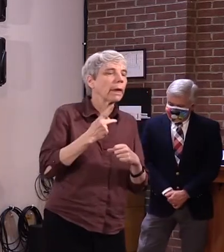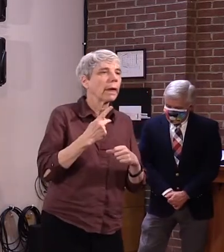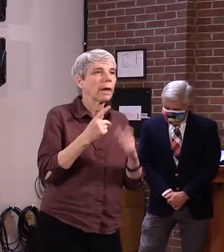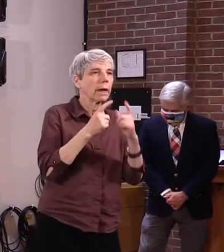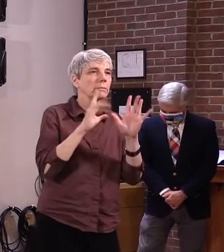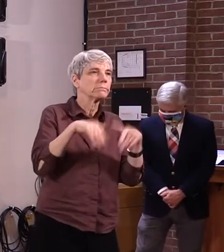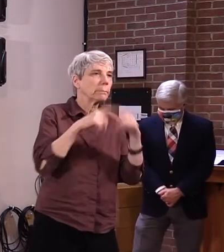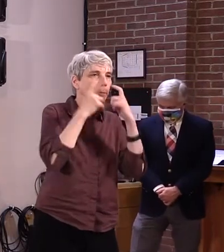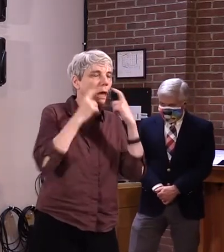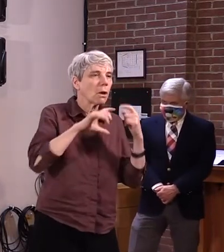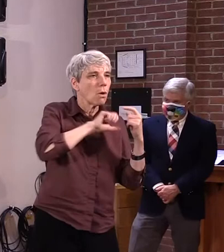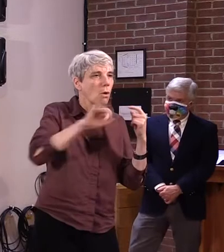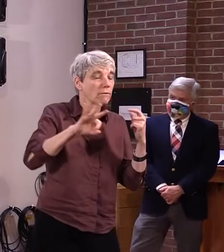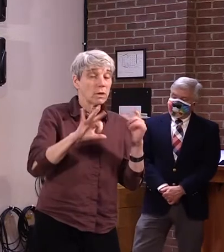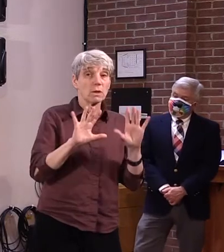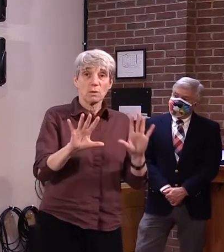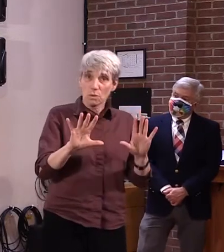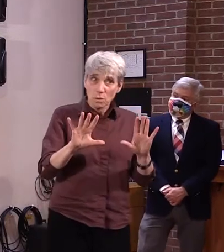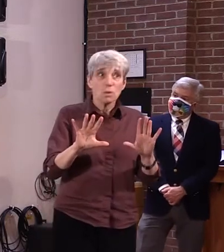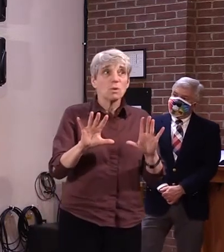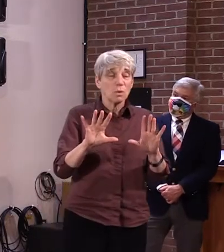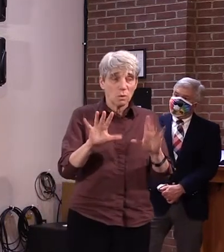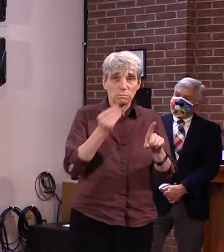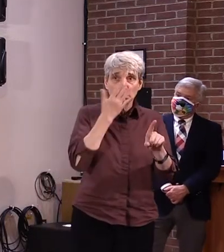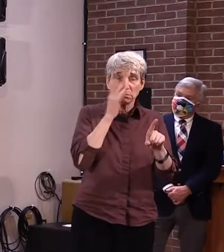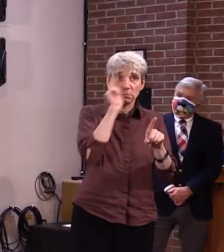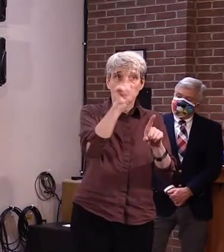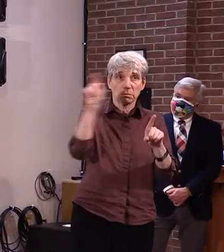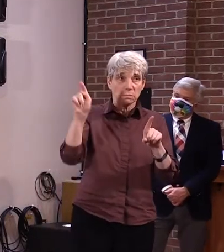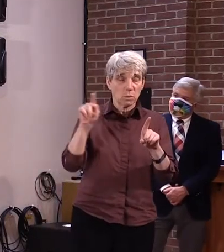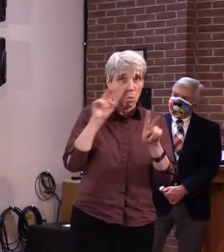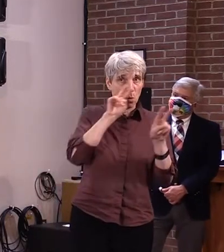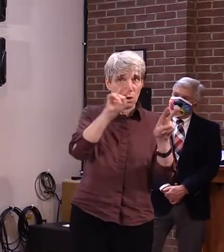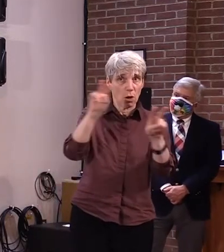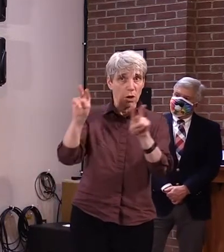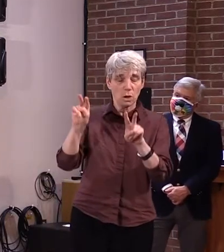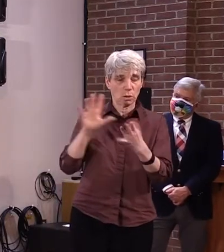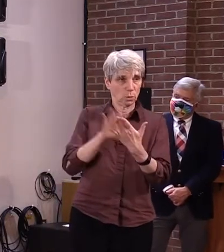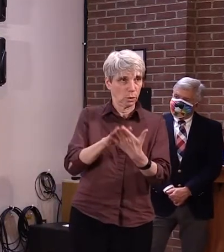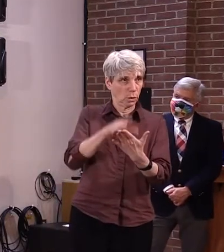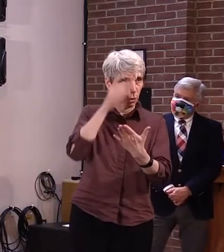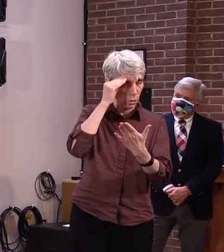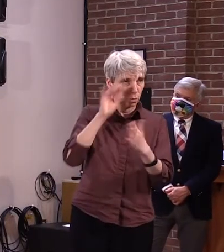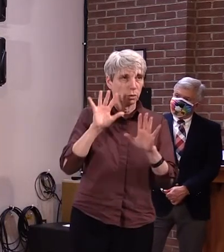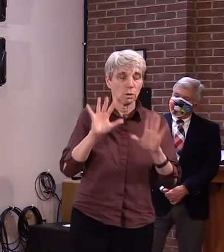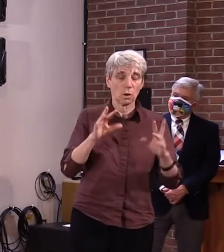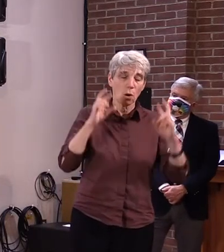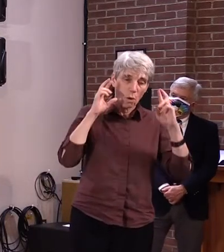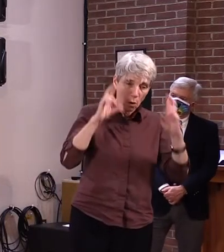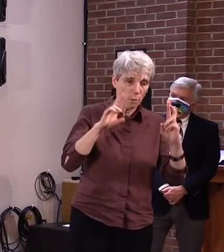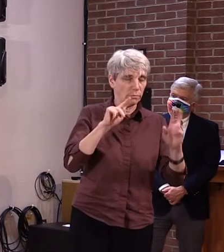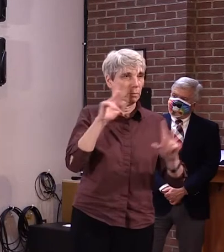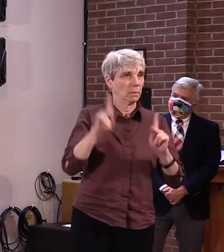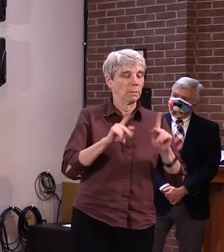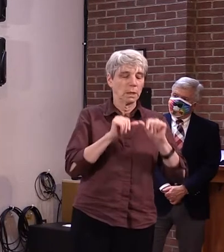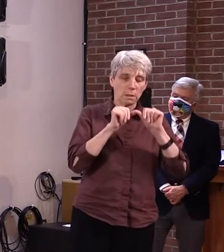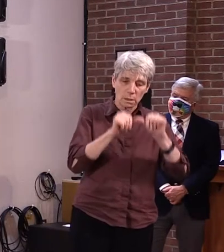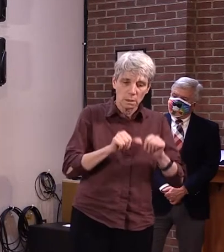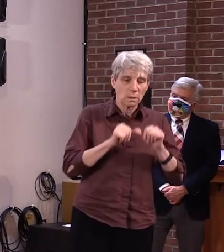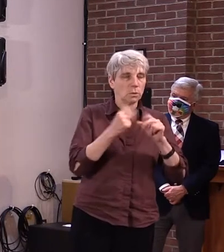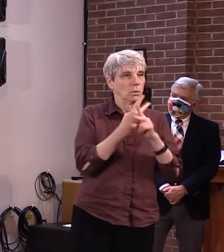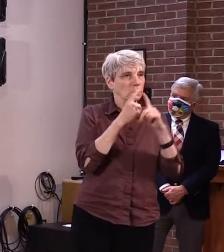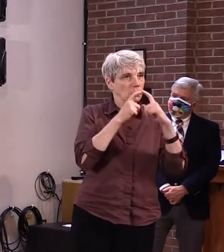and I hope that Vermonters will stay vigilant because it's really beneficial to not